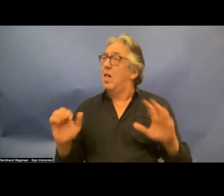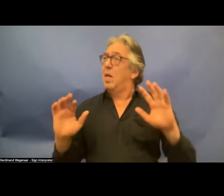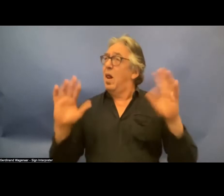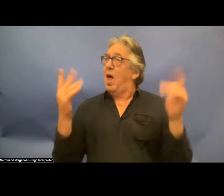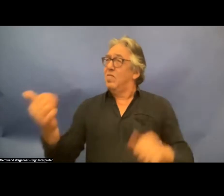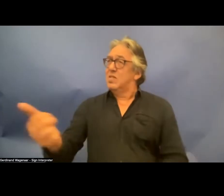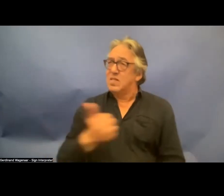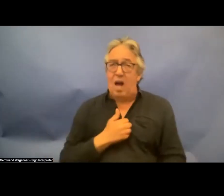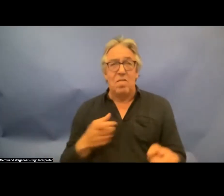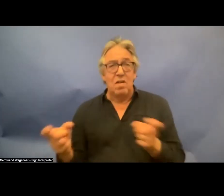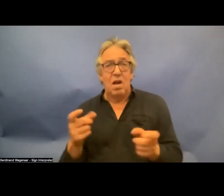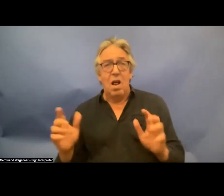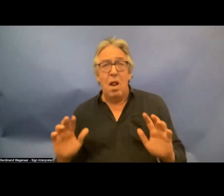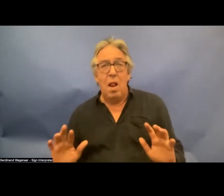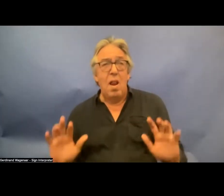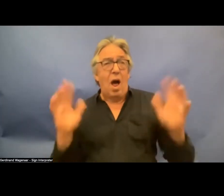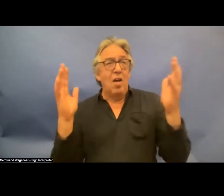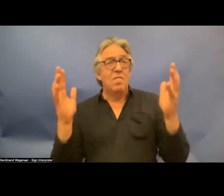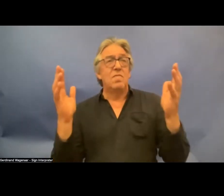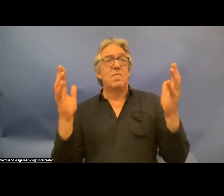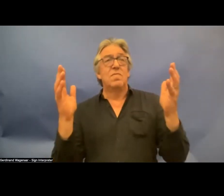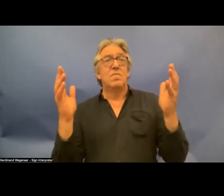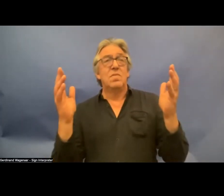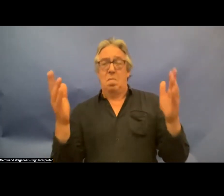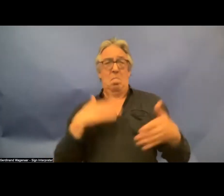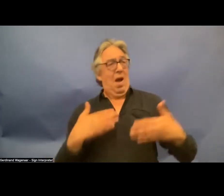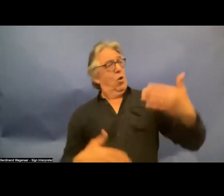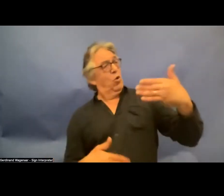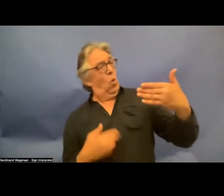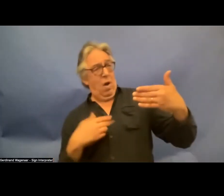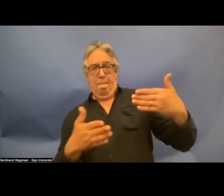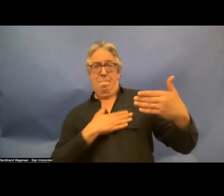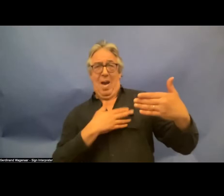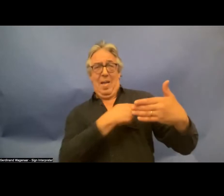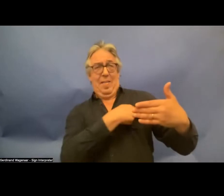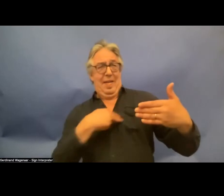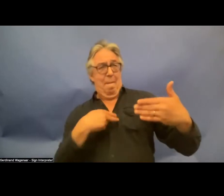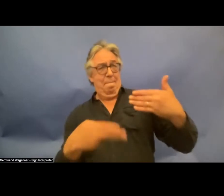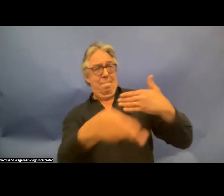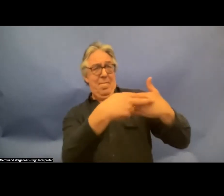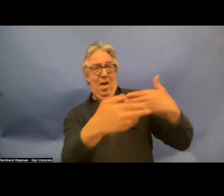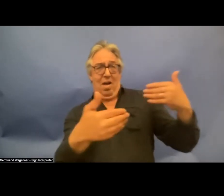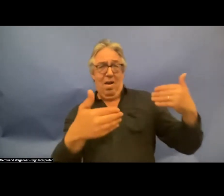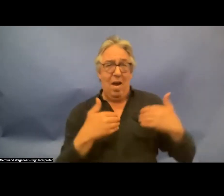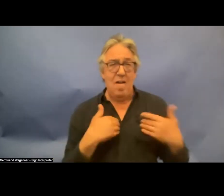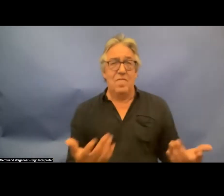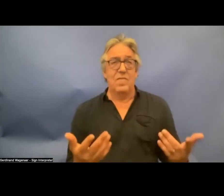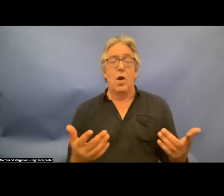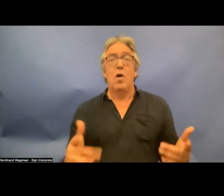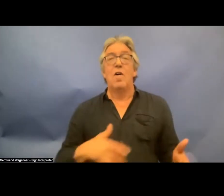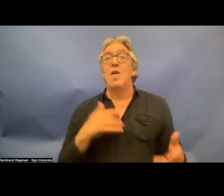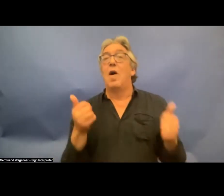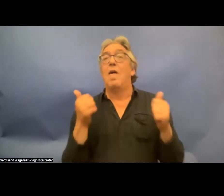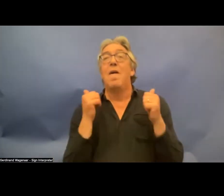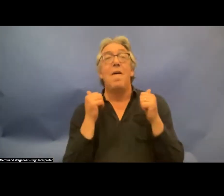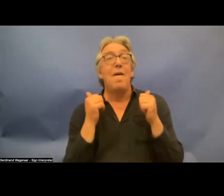needed to be new laws that were passed. The main one was the LSS legislation, which provided 10